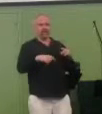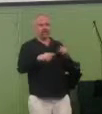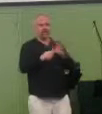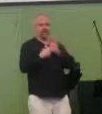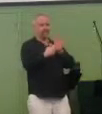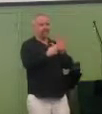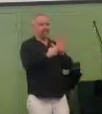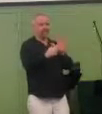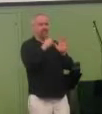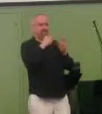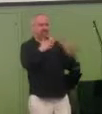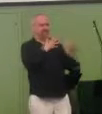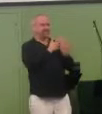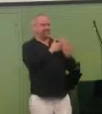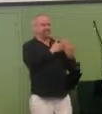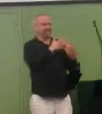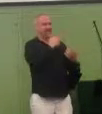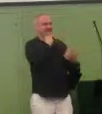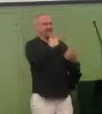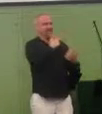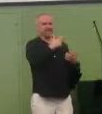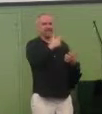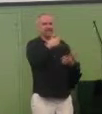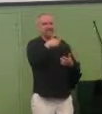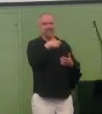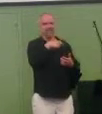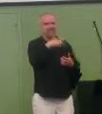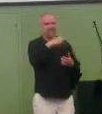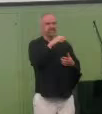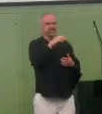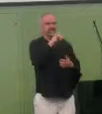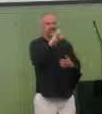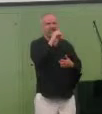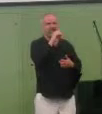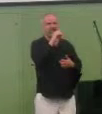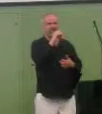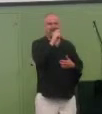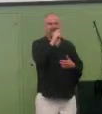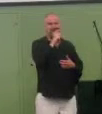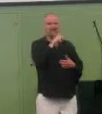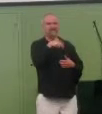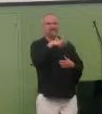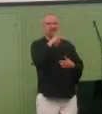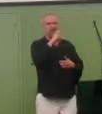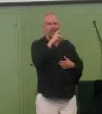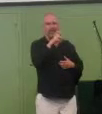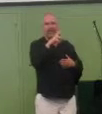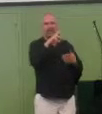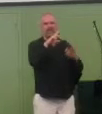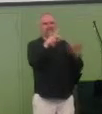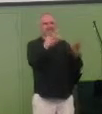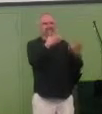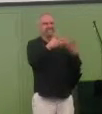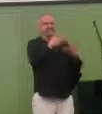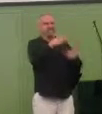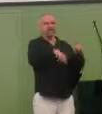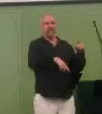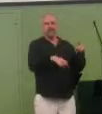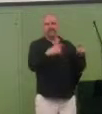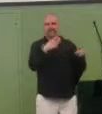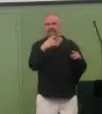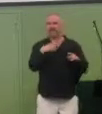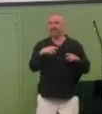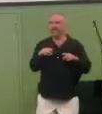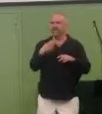or queer women's world. He both desired men and wanted to embody their appeal. He felt that